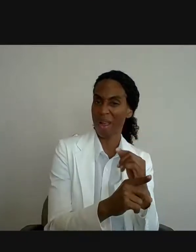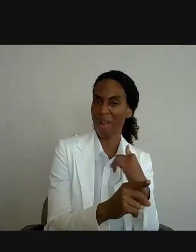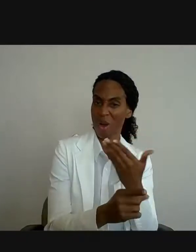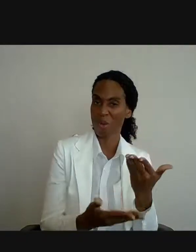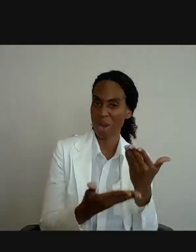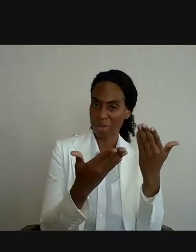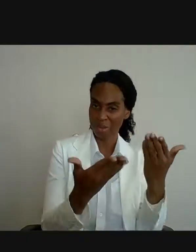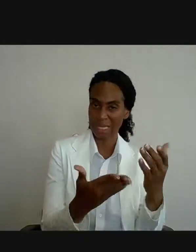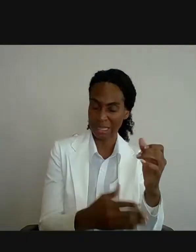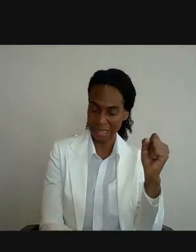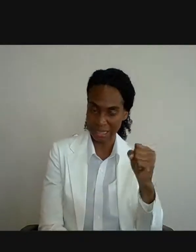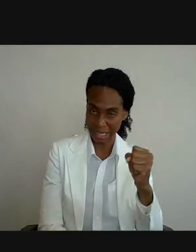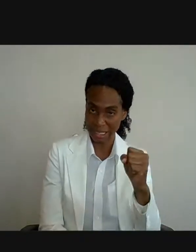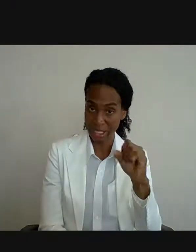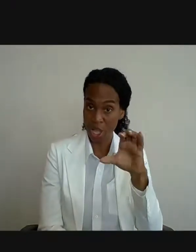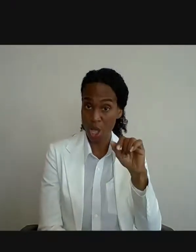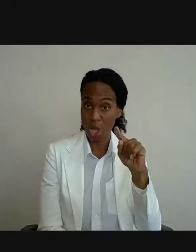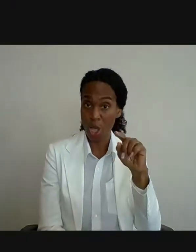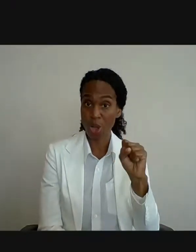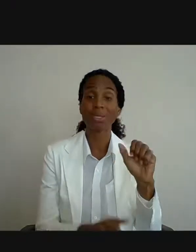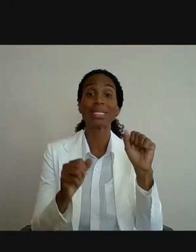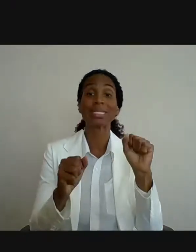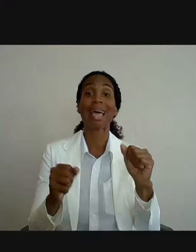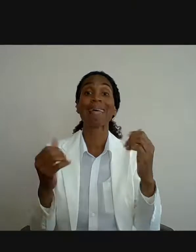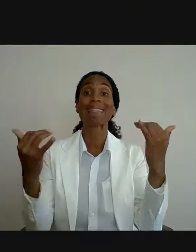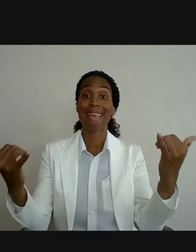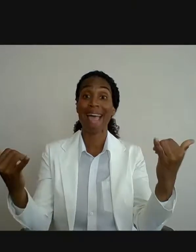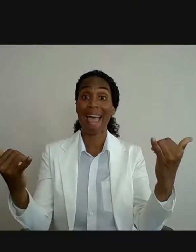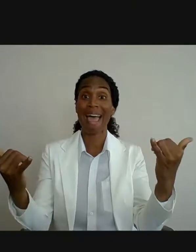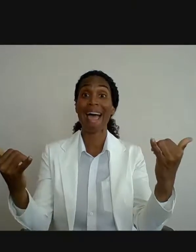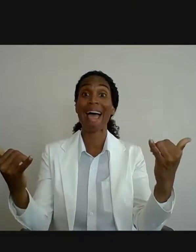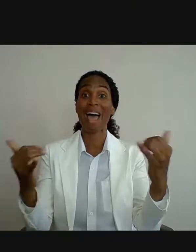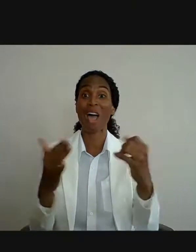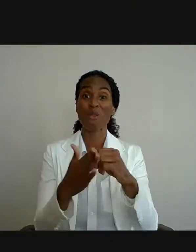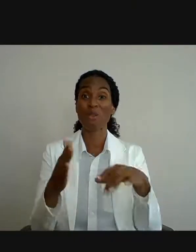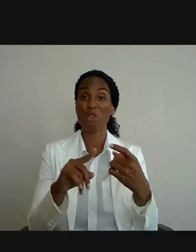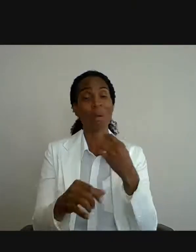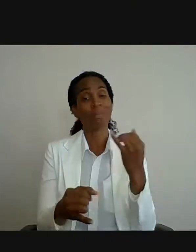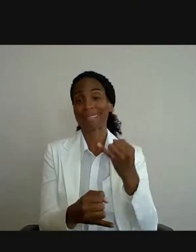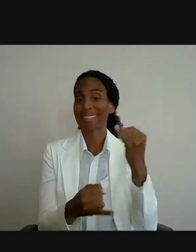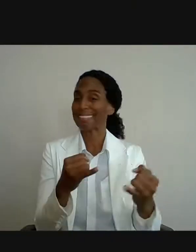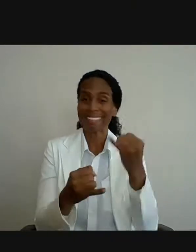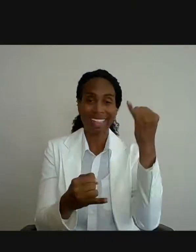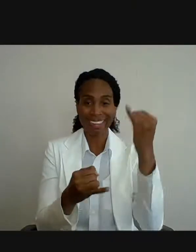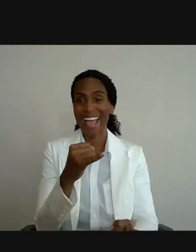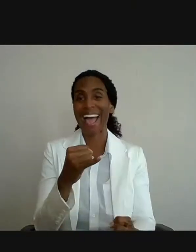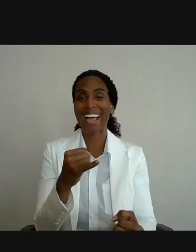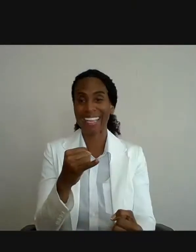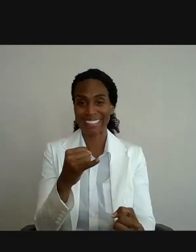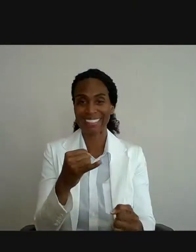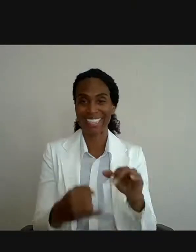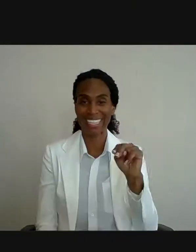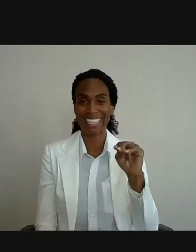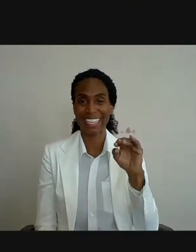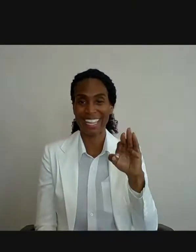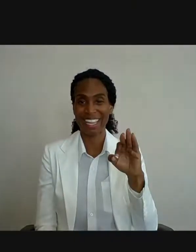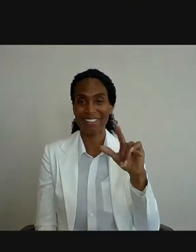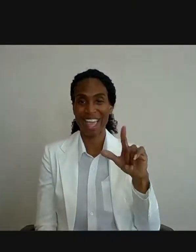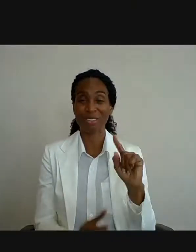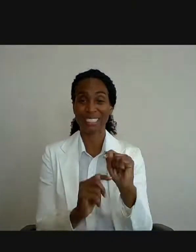recommendations. So, Colts, you can now remove yourself from being the last NFL